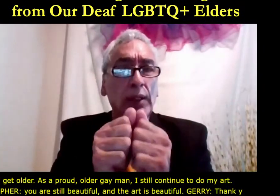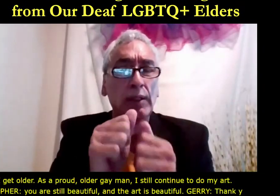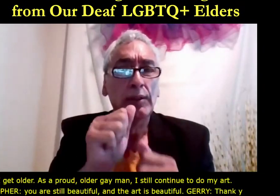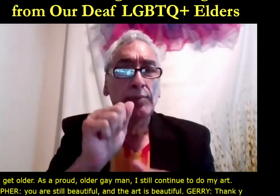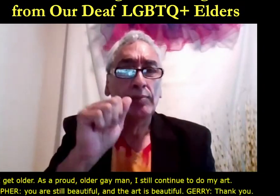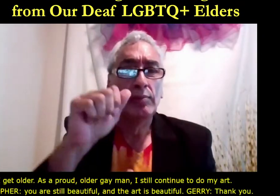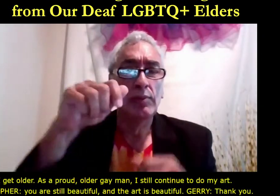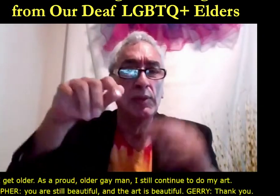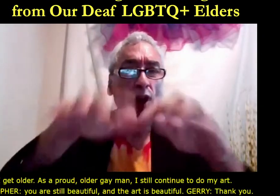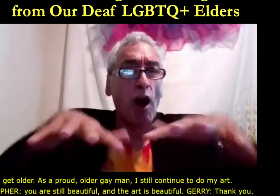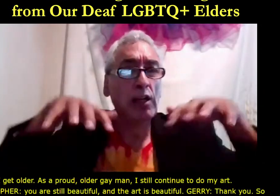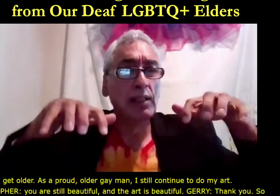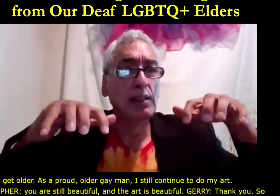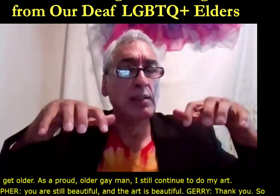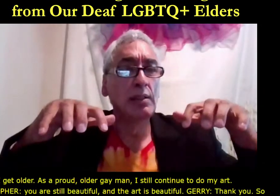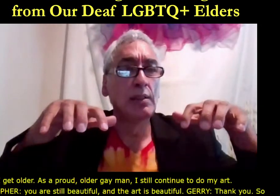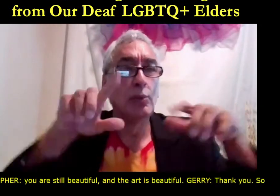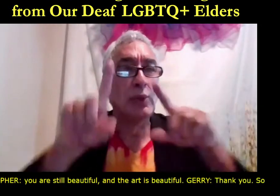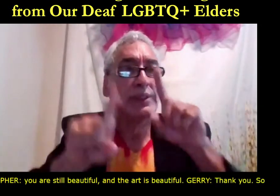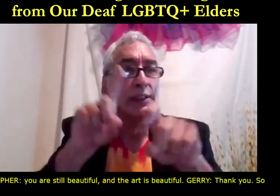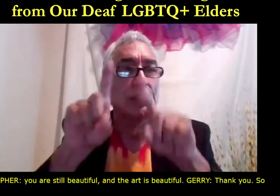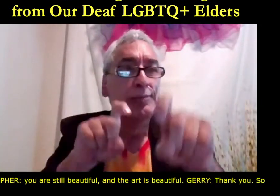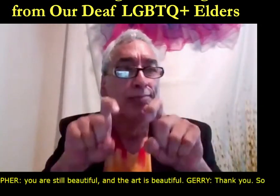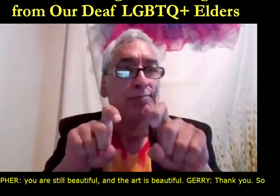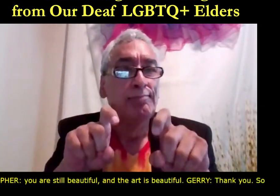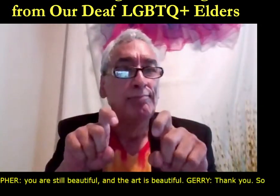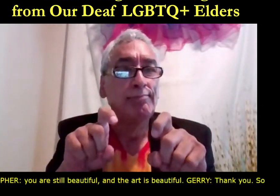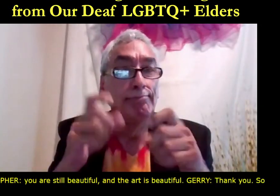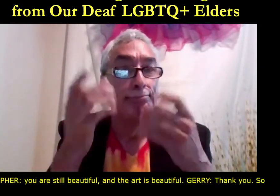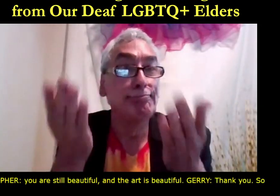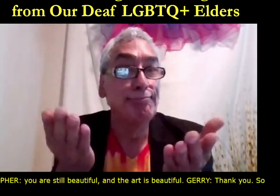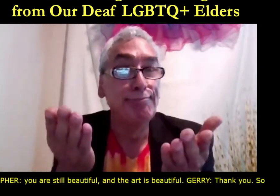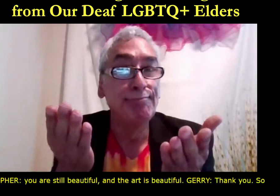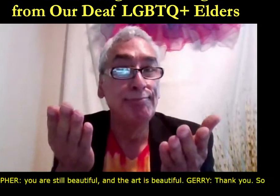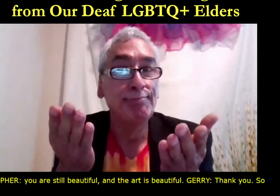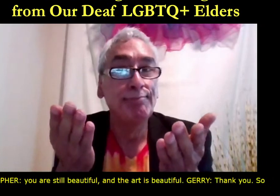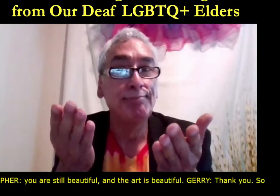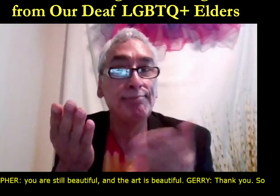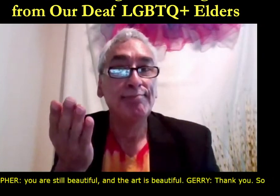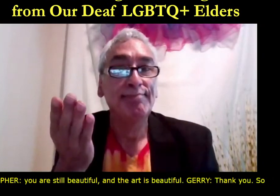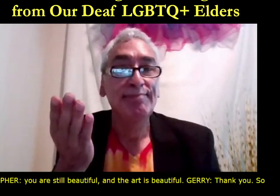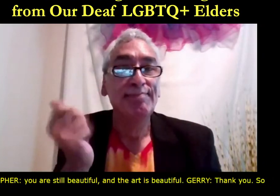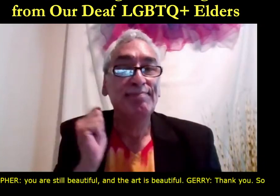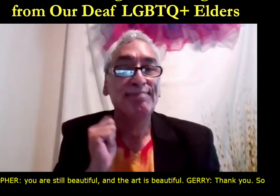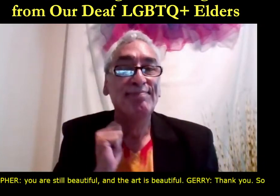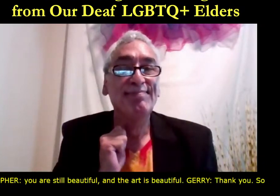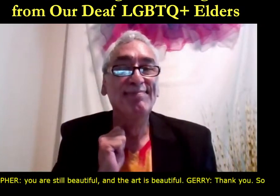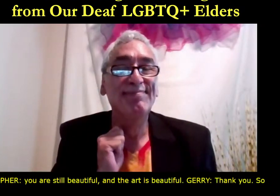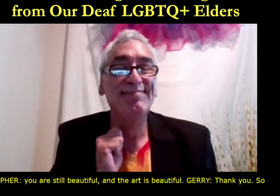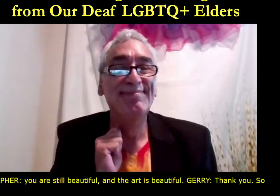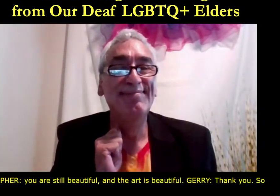so audience members um please go ahead and pose any questions you might have